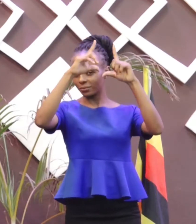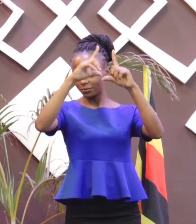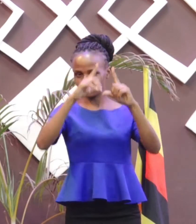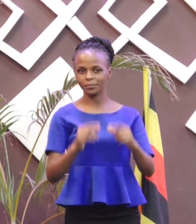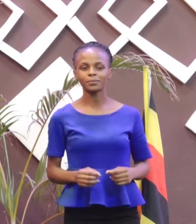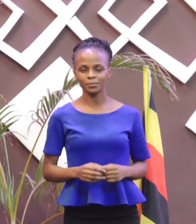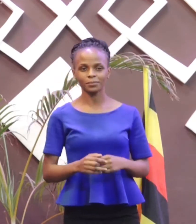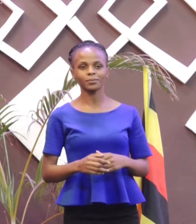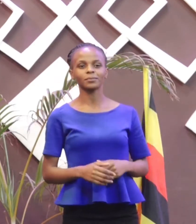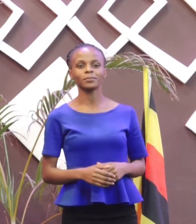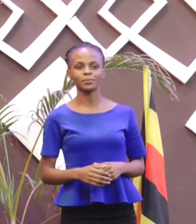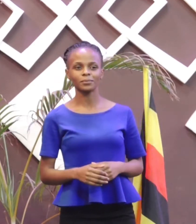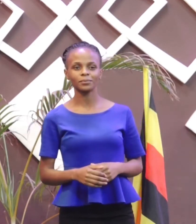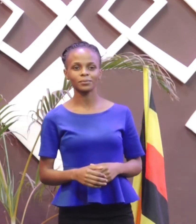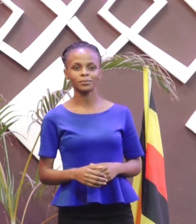word.